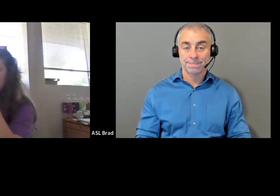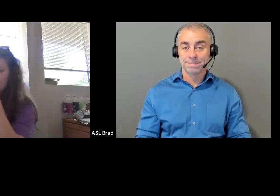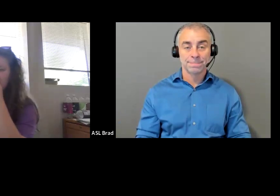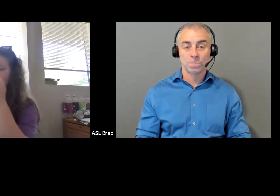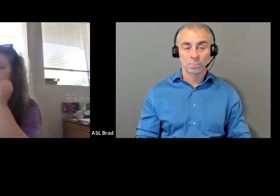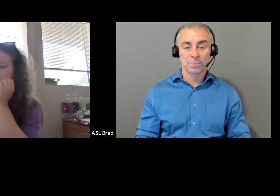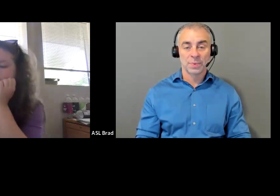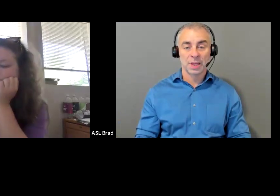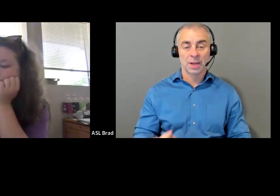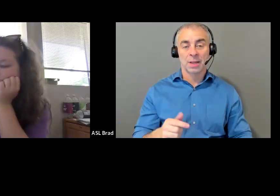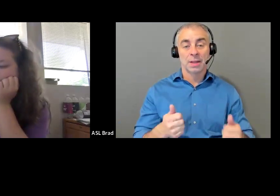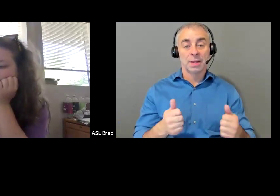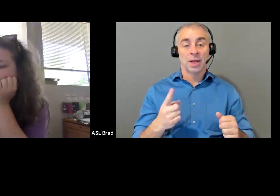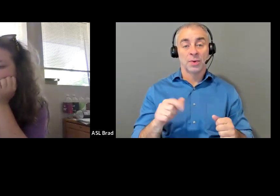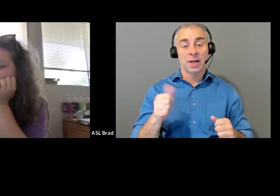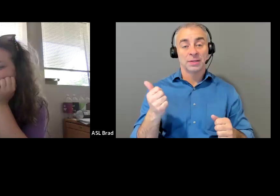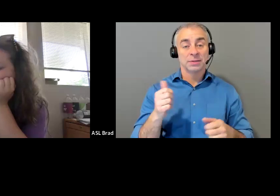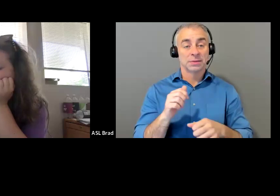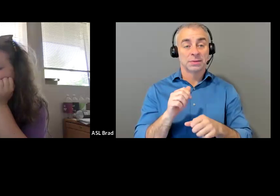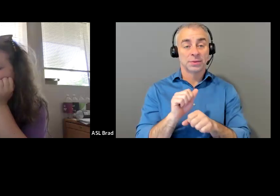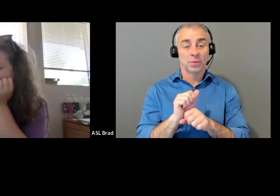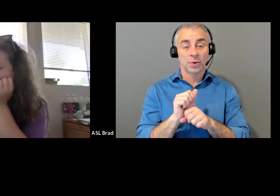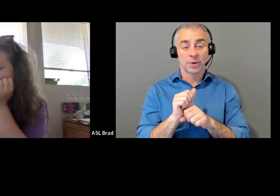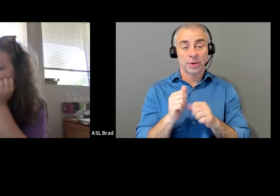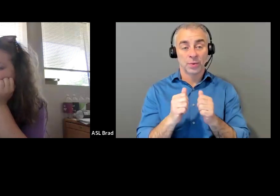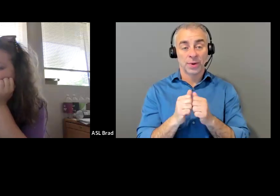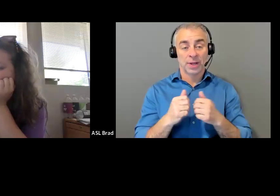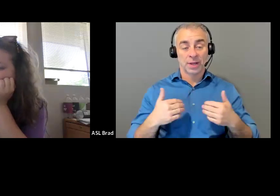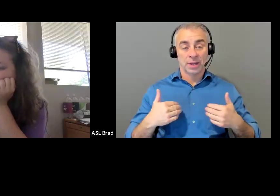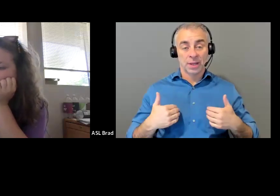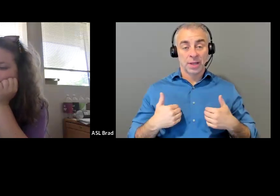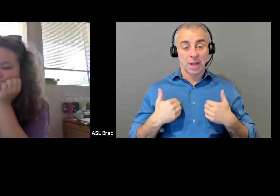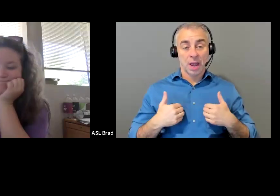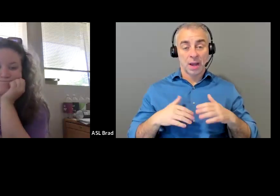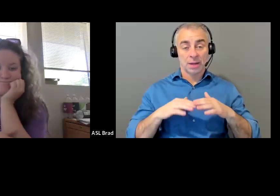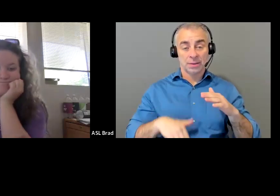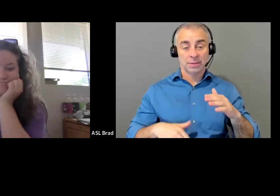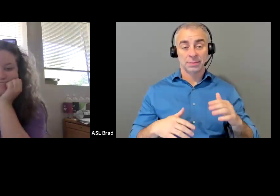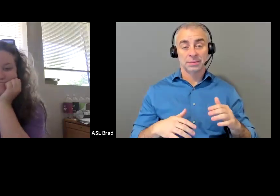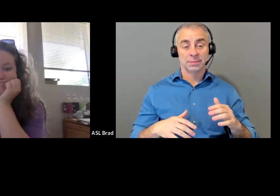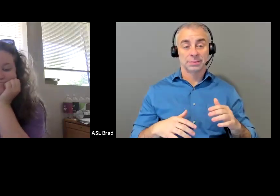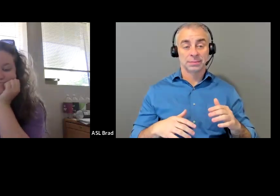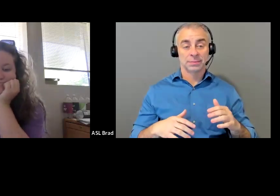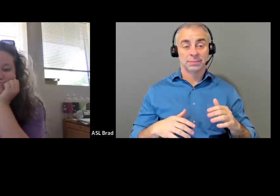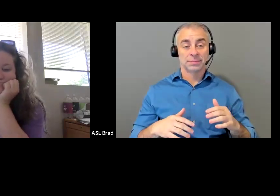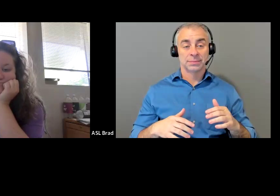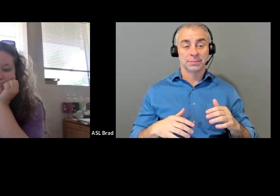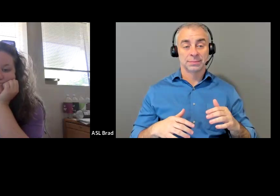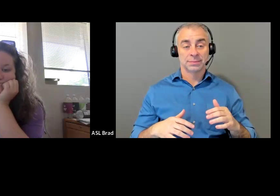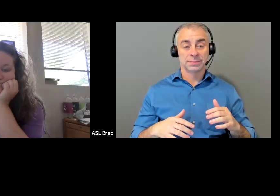Okay, is anyone else working with the younger side of the